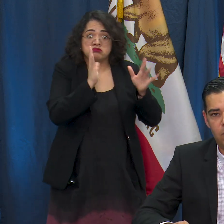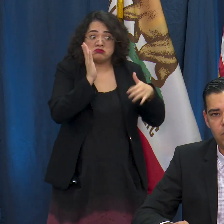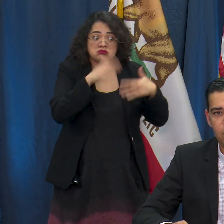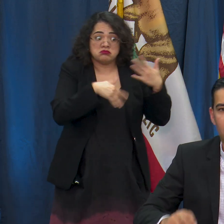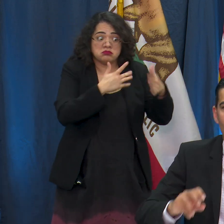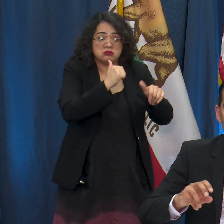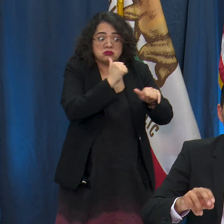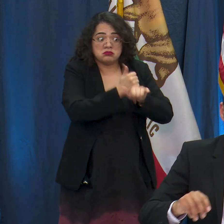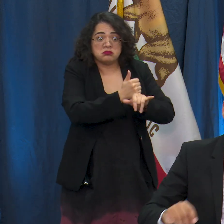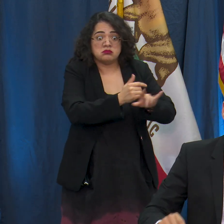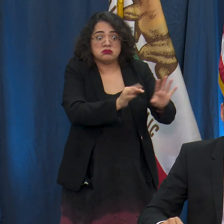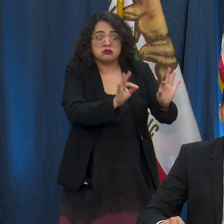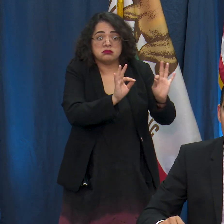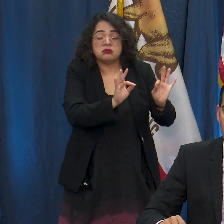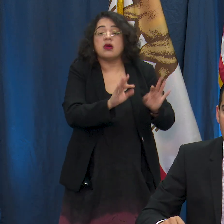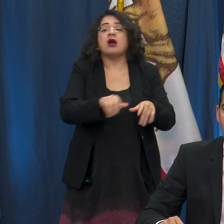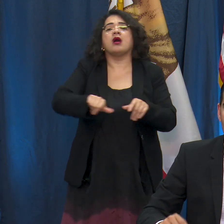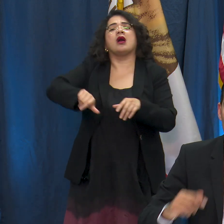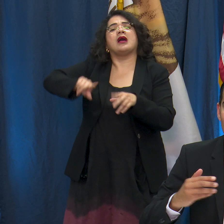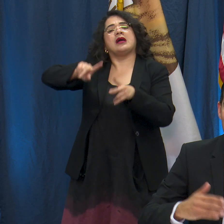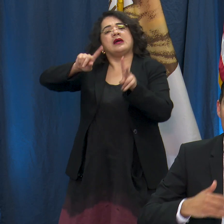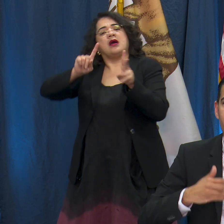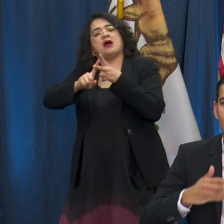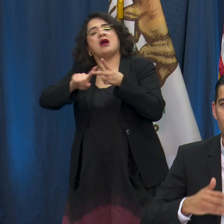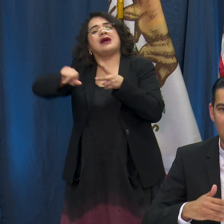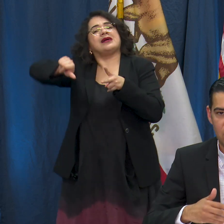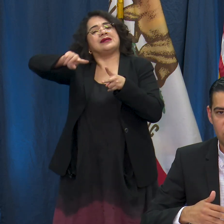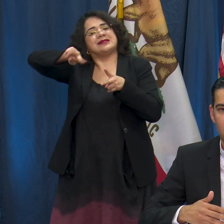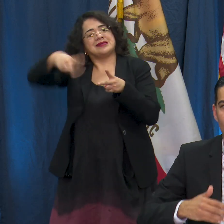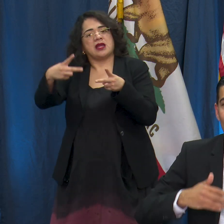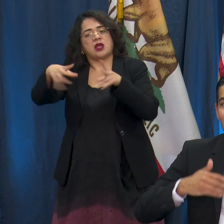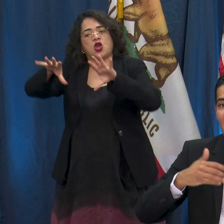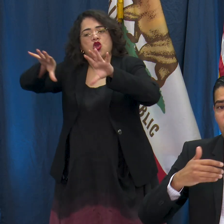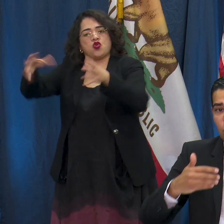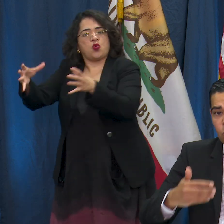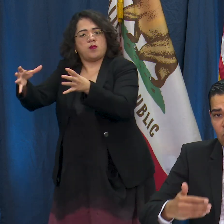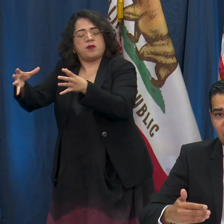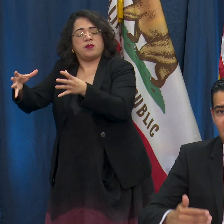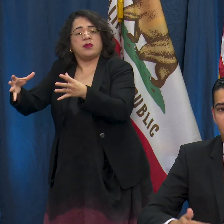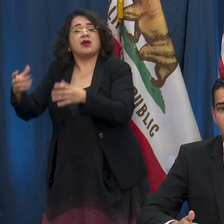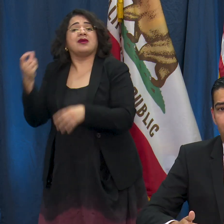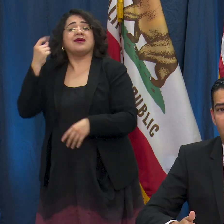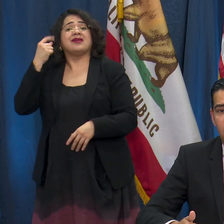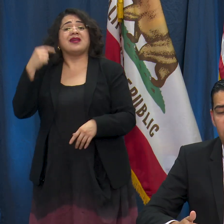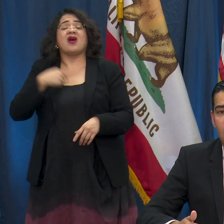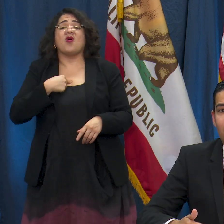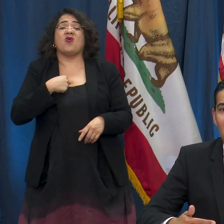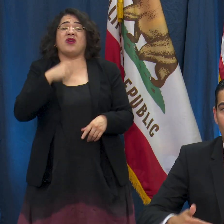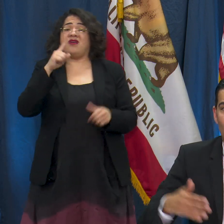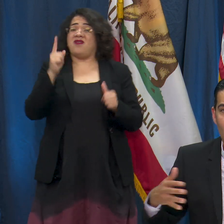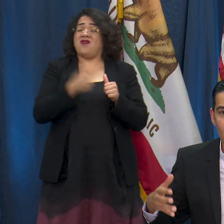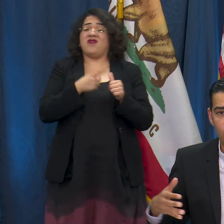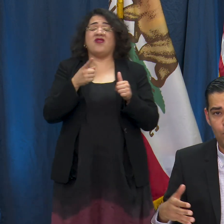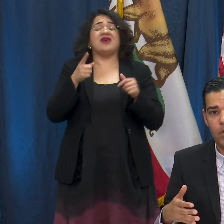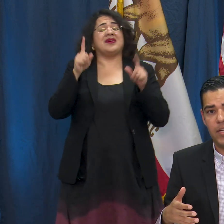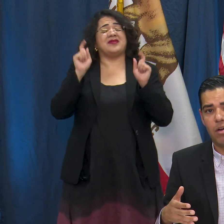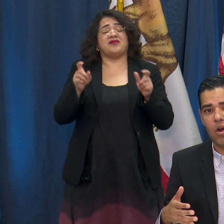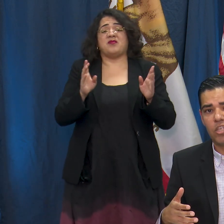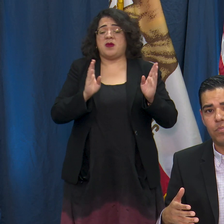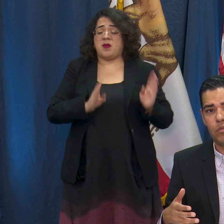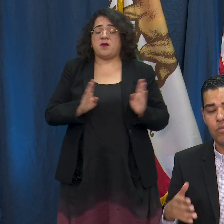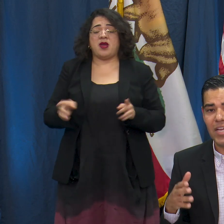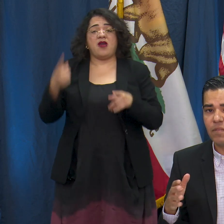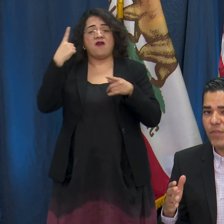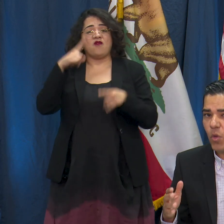small businesses or public spaces, because we're going to have to trace, we're going to have to ensure that testing is in place and that we're not overburdening